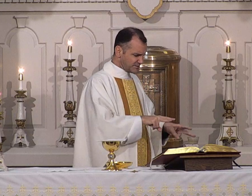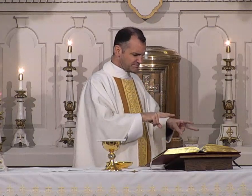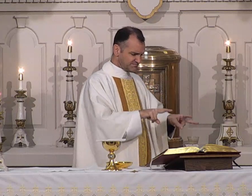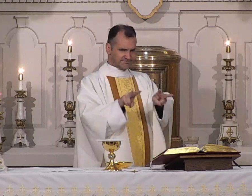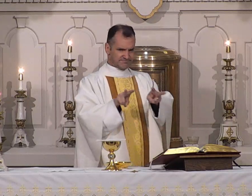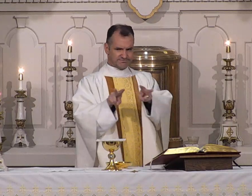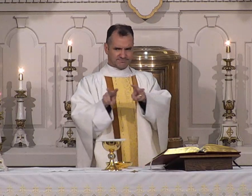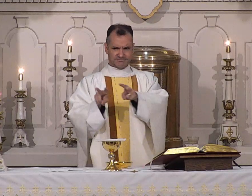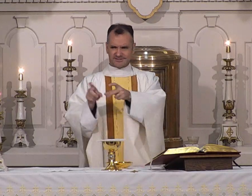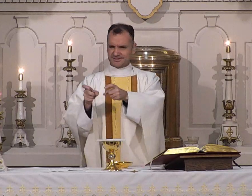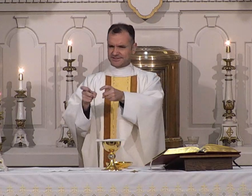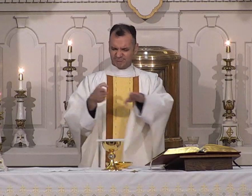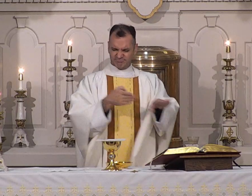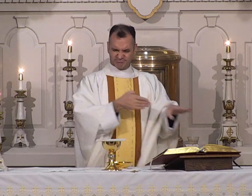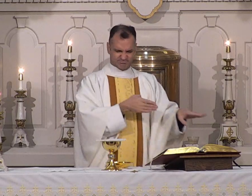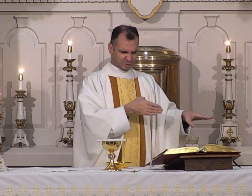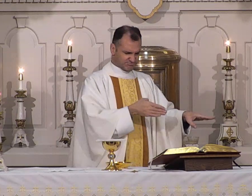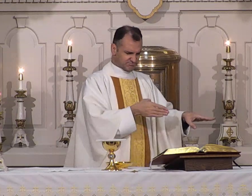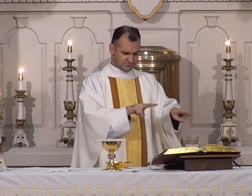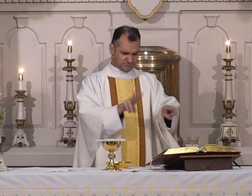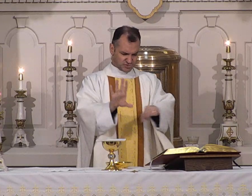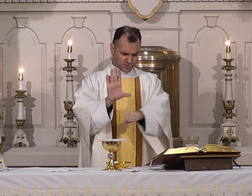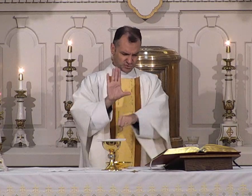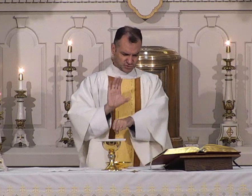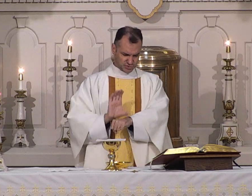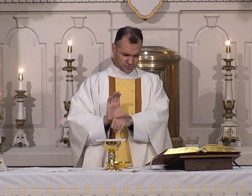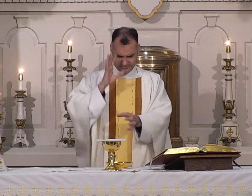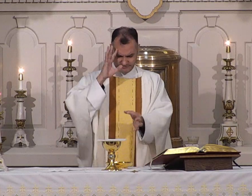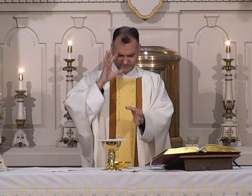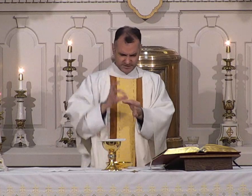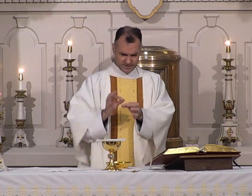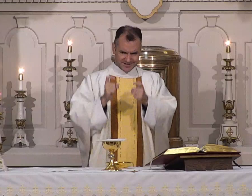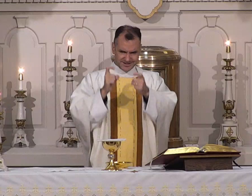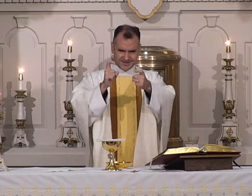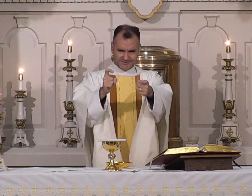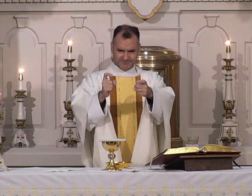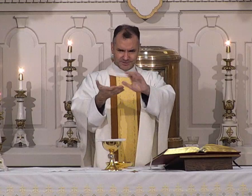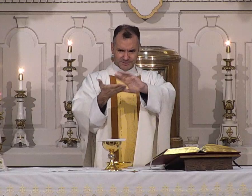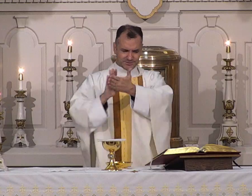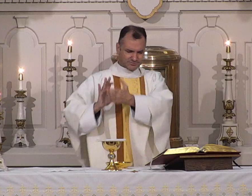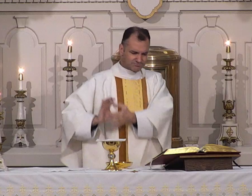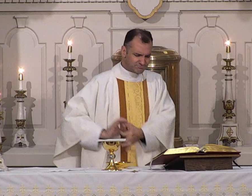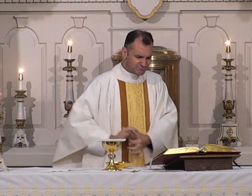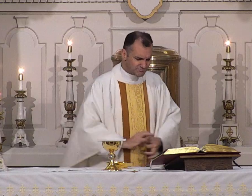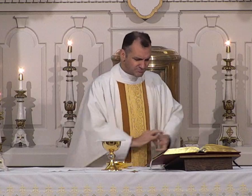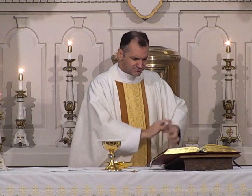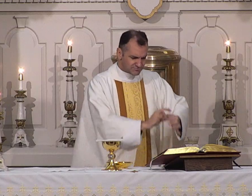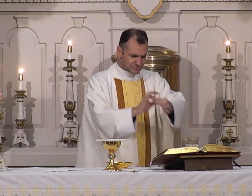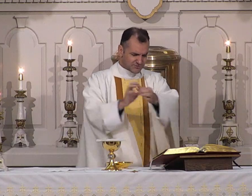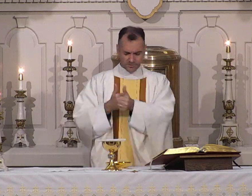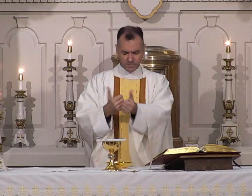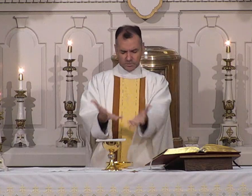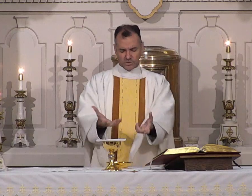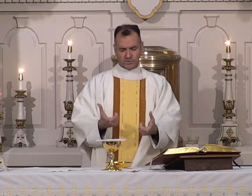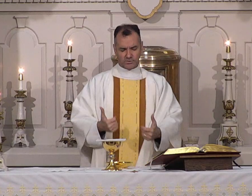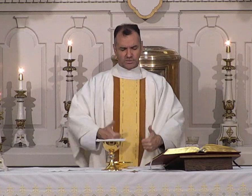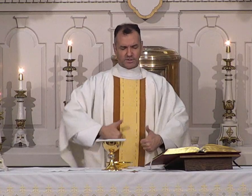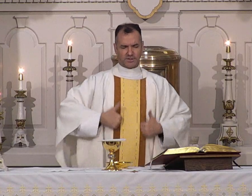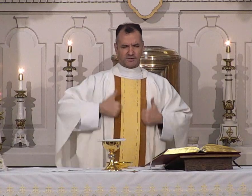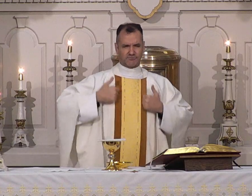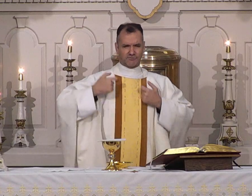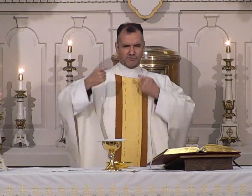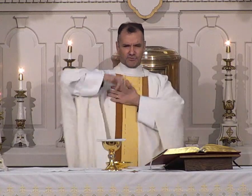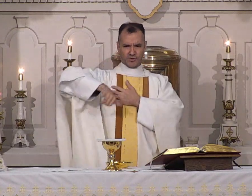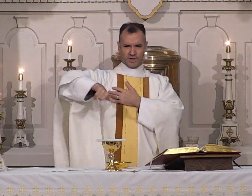you. Look not on our sins, but on the faith of your church, and graciously grant her peace and unity in accordance with your will, who live and